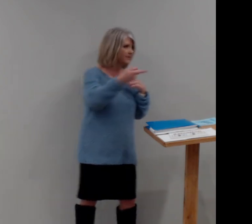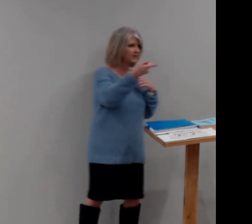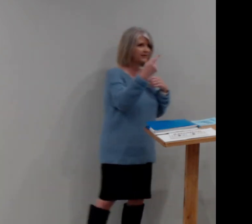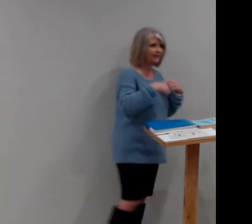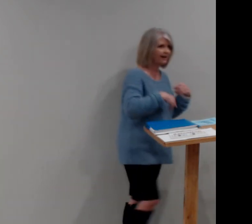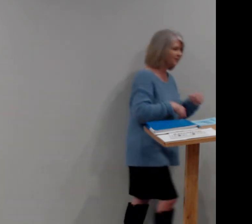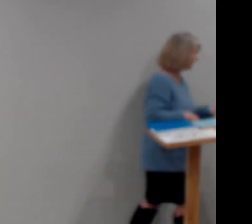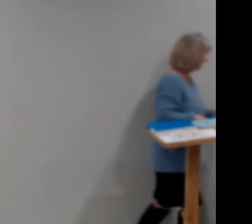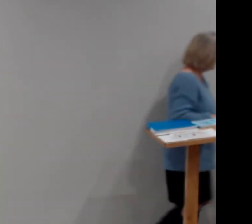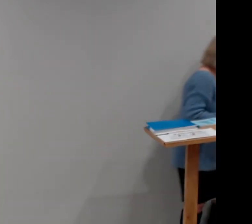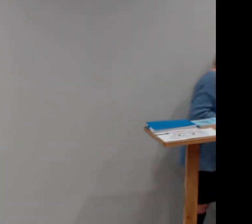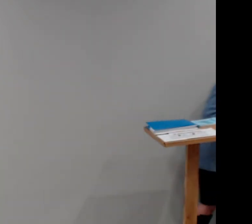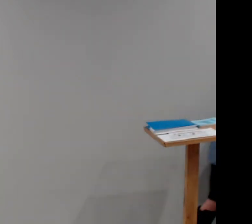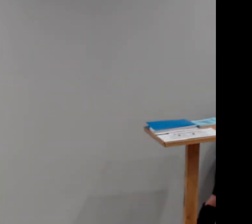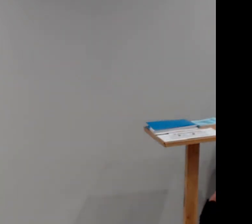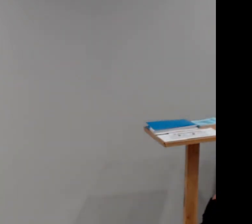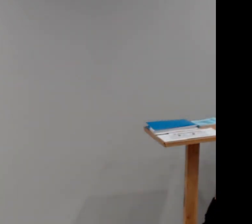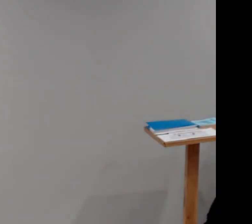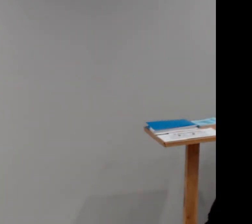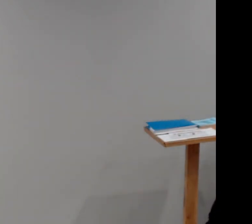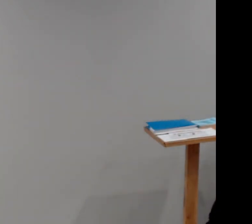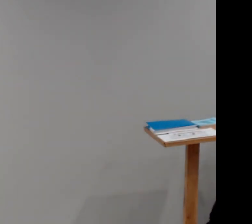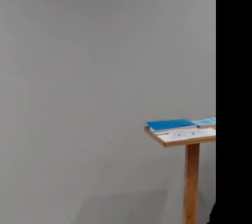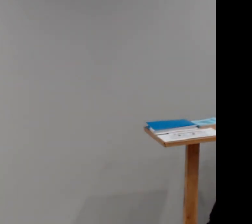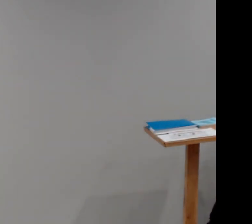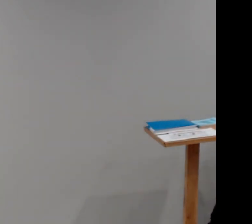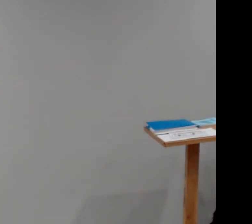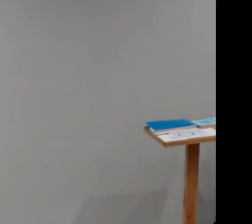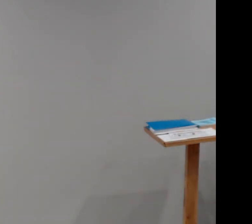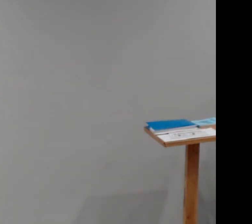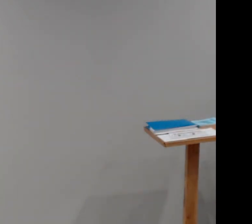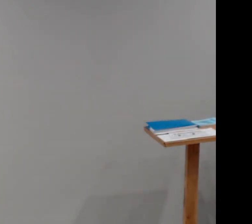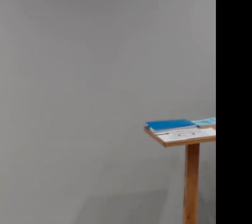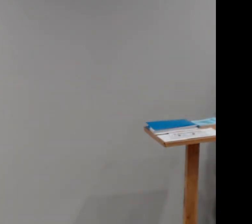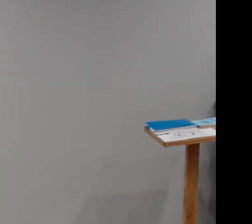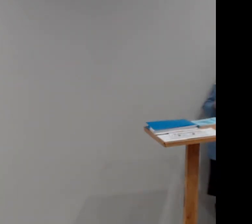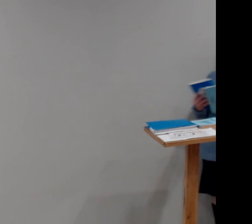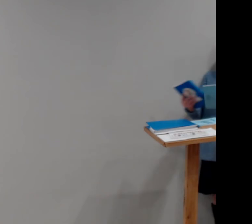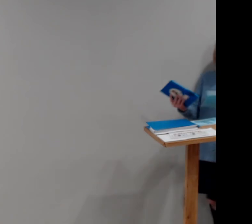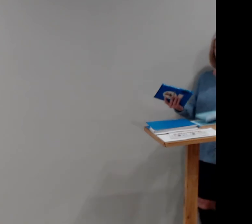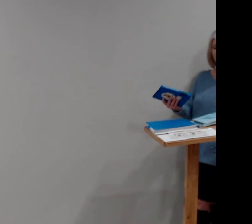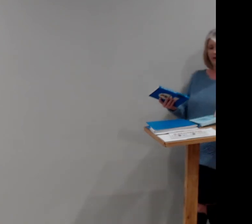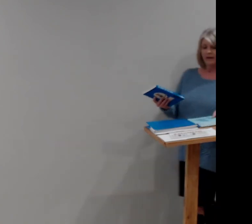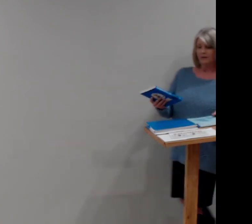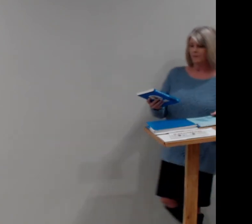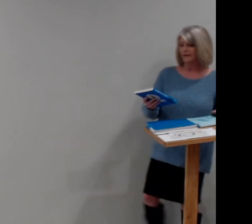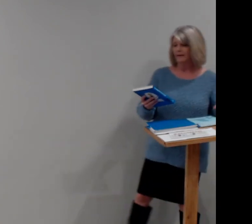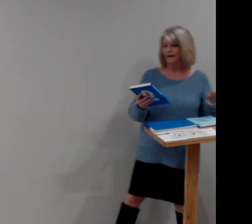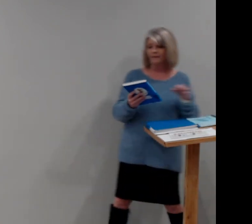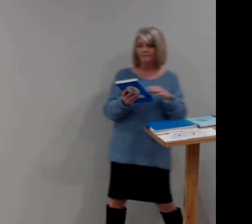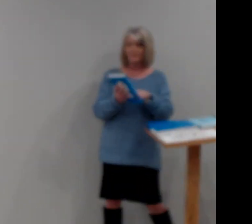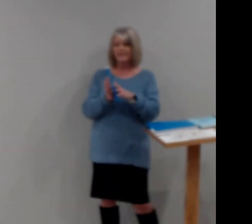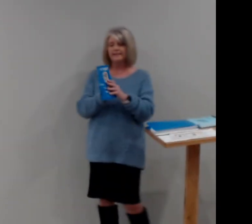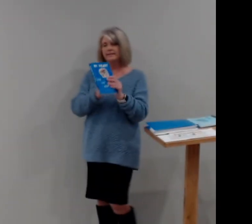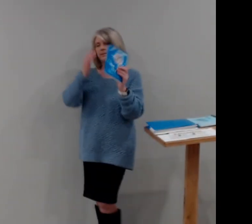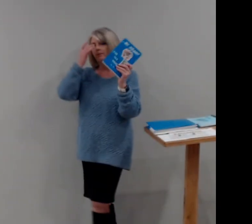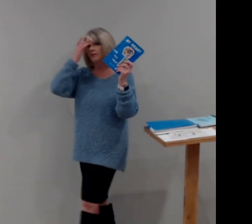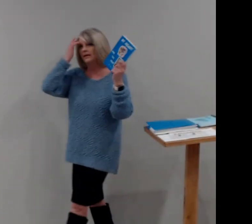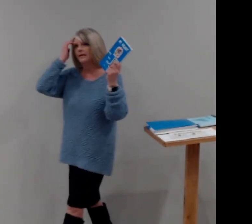telling Ashley about that. But I'm going to pass these around. Maybe y'all can just kind of look at them. But this is the book